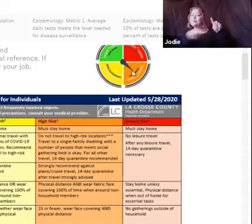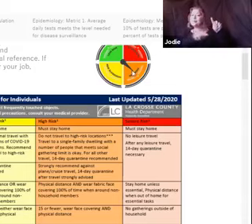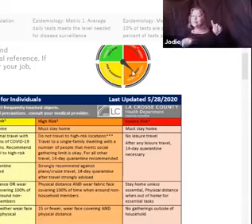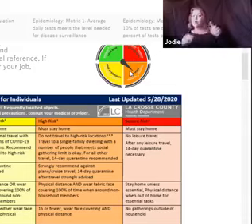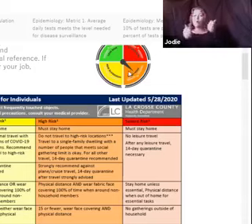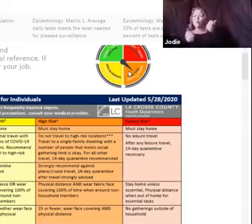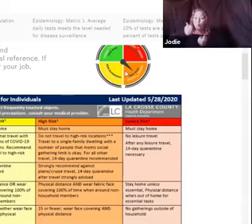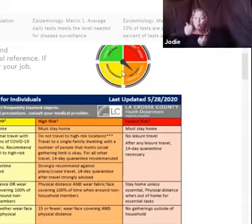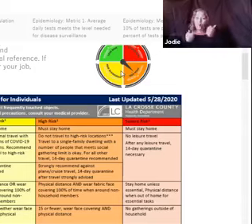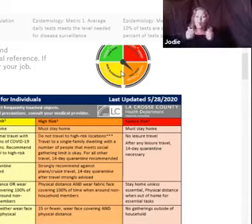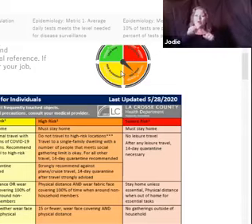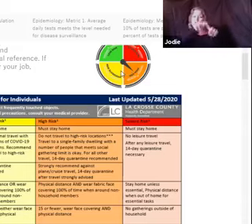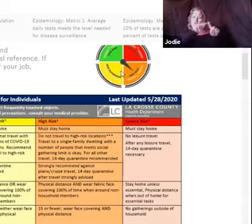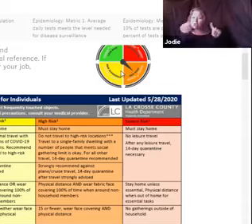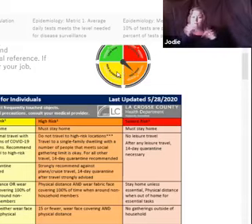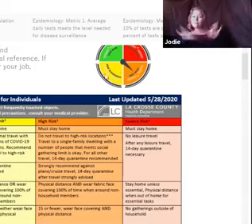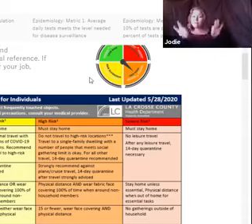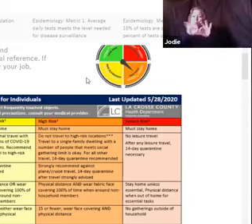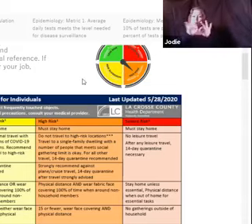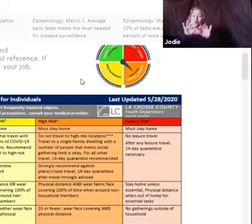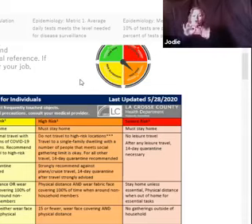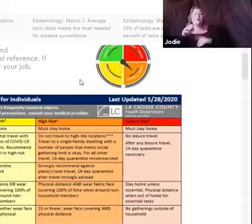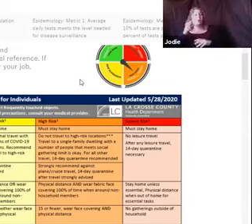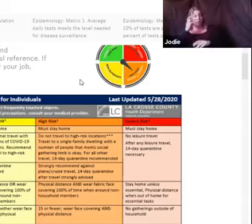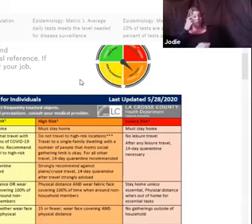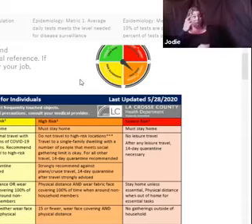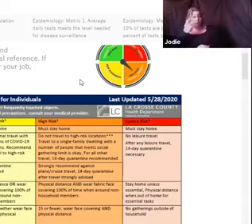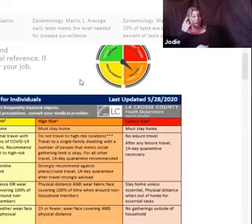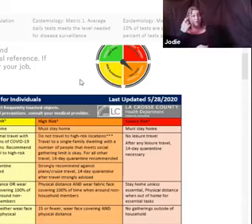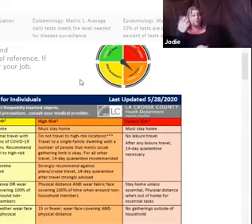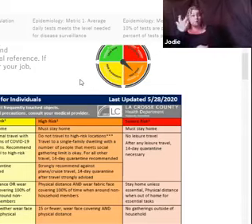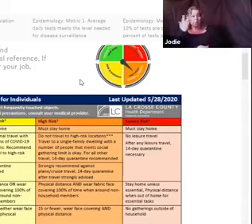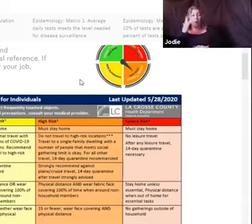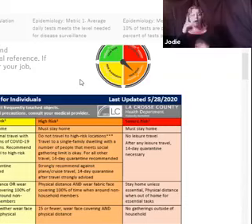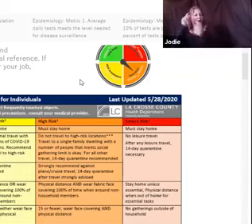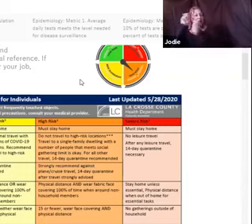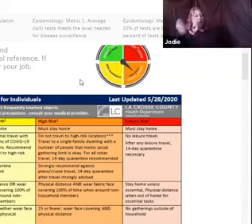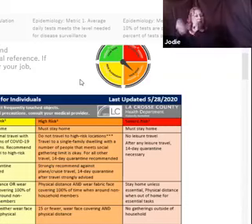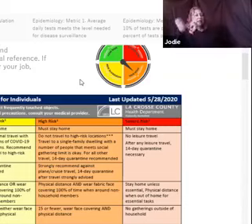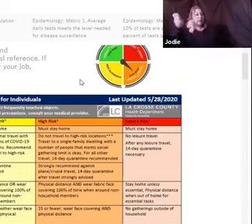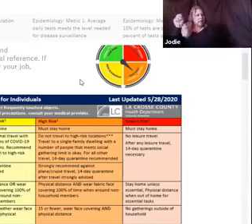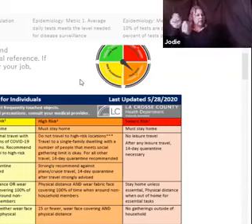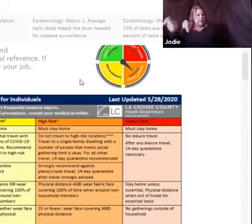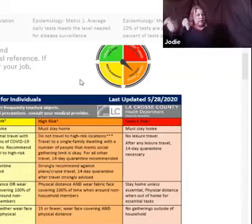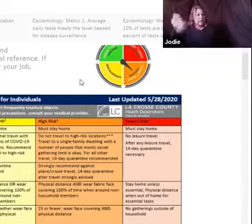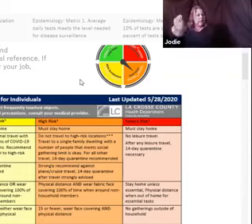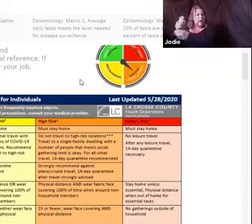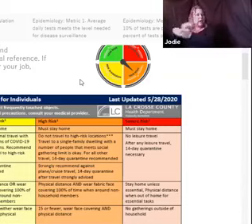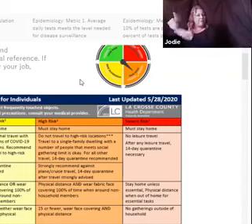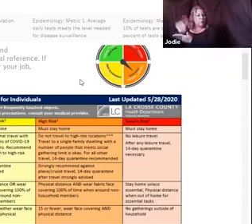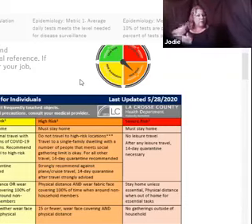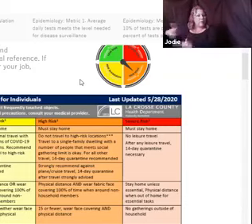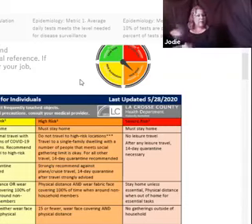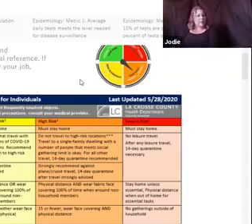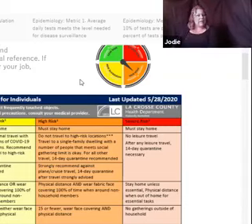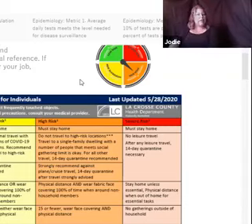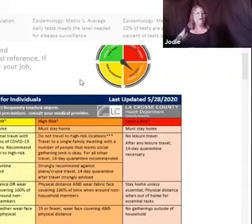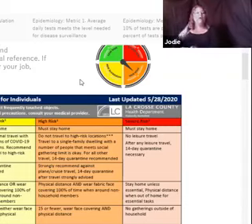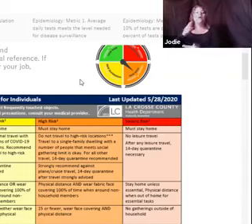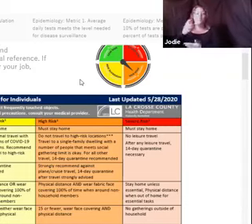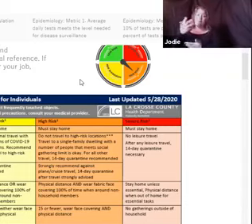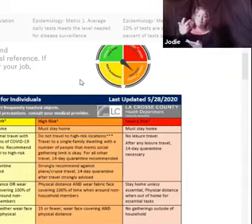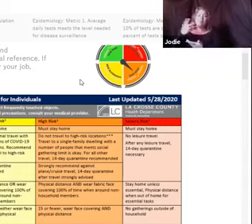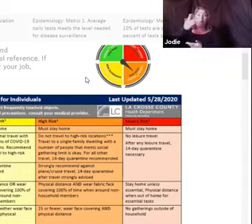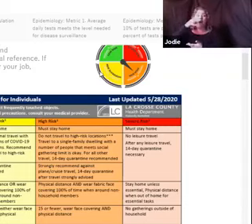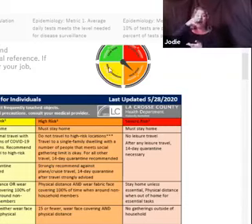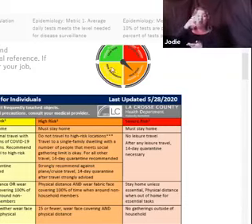basis is because we acknowledge that the risk right now might be different than the risk in a week or in a month or in